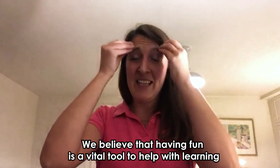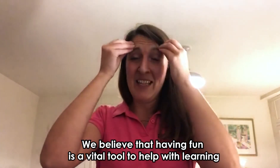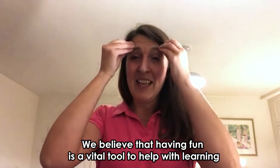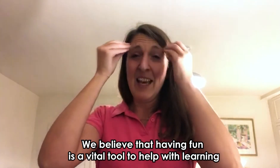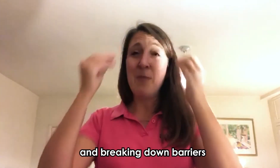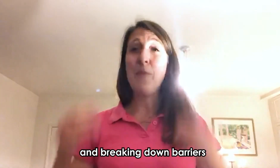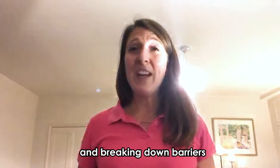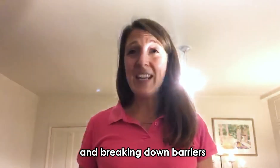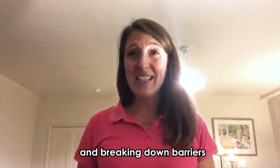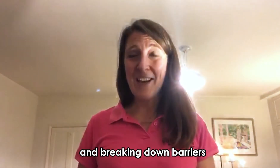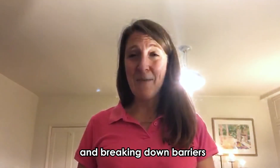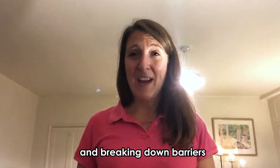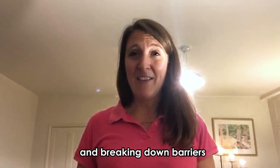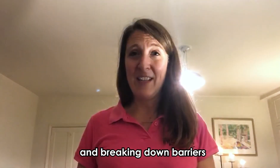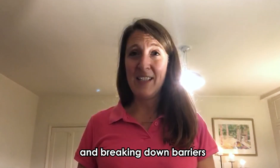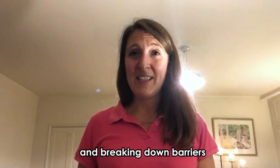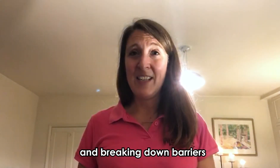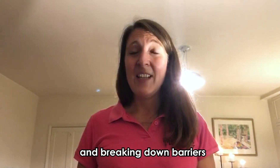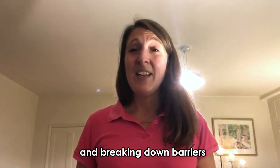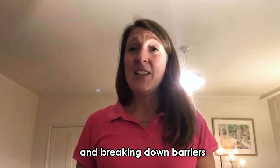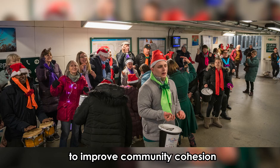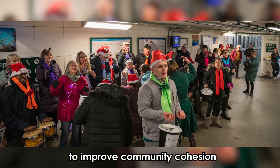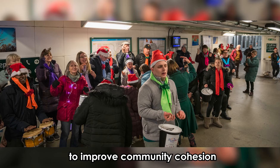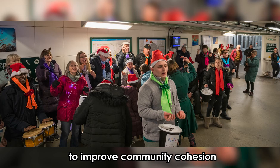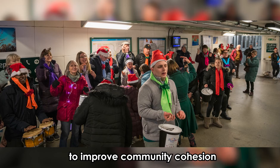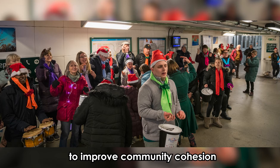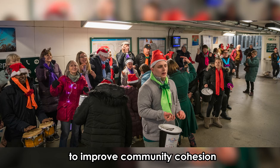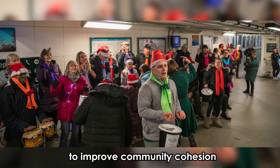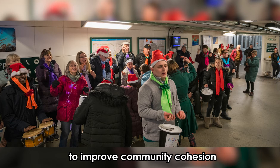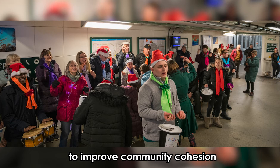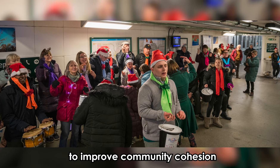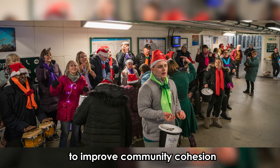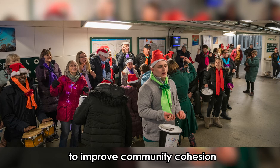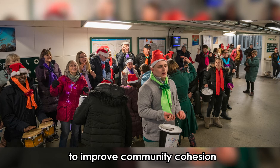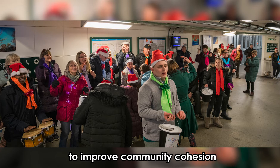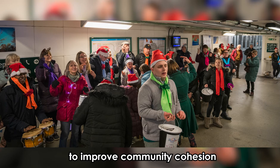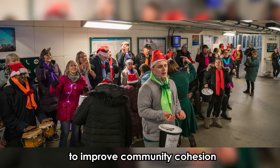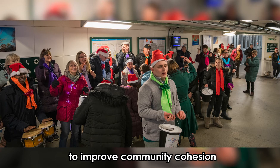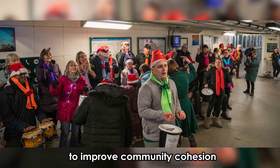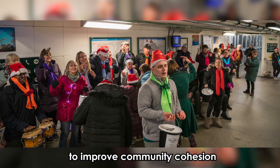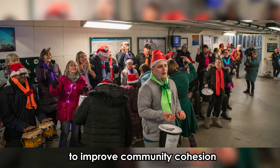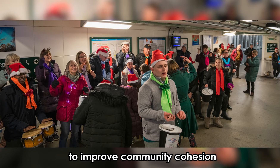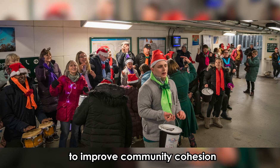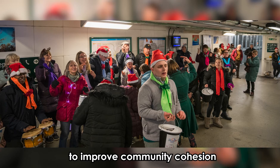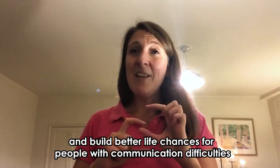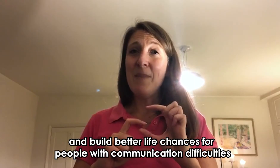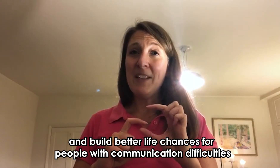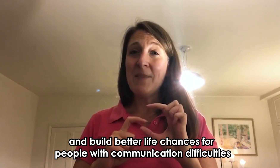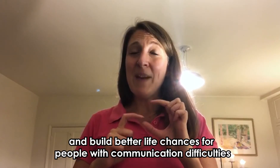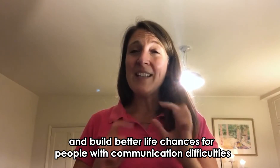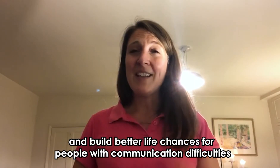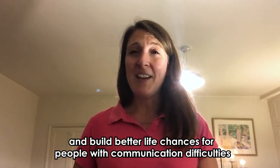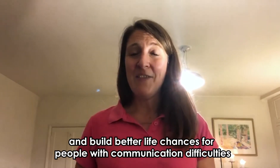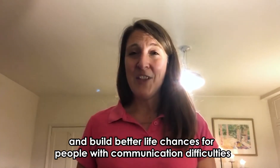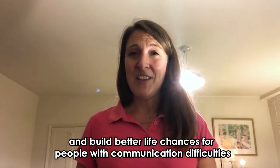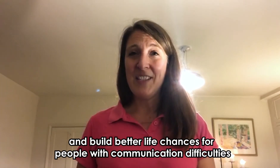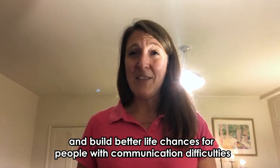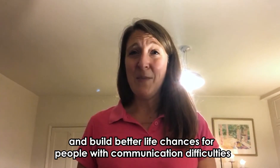and breaking down barriers to improve community cohesion and build better life chances for